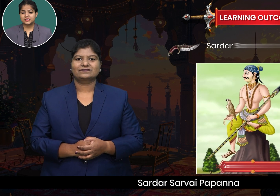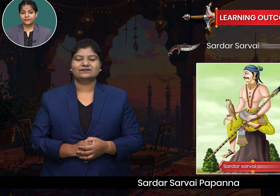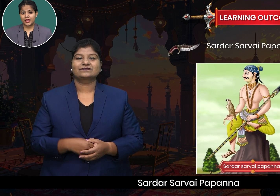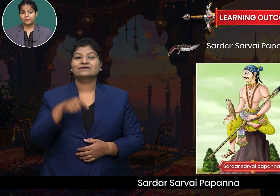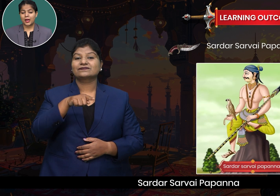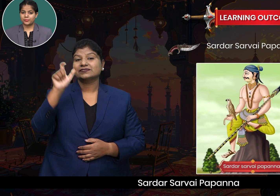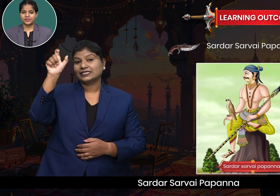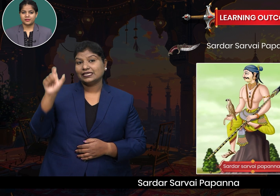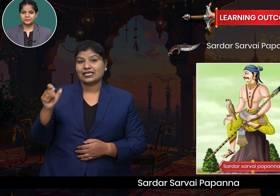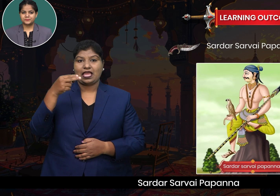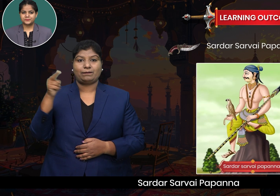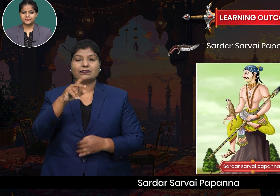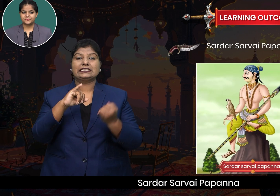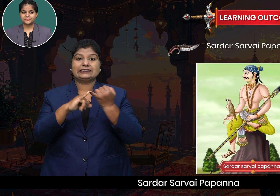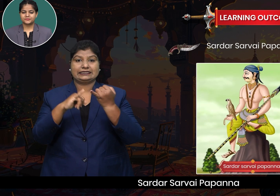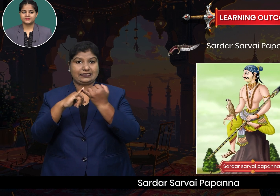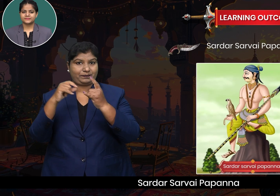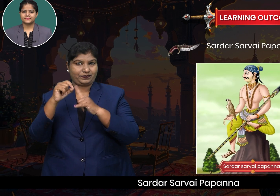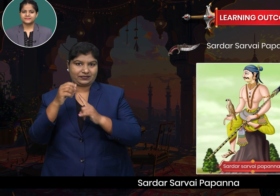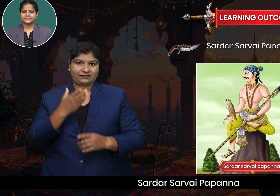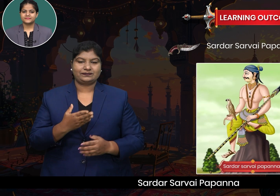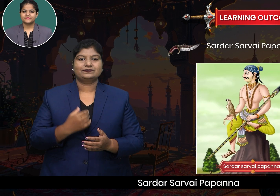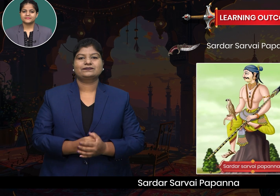Sardar Sarvai Papanna.